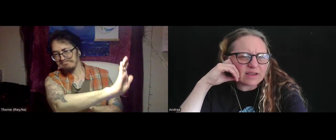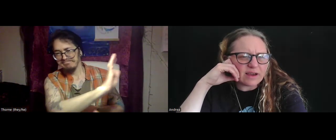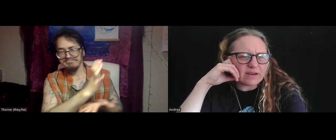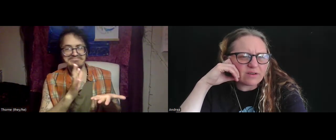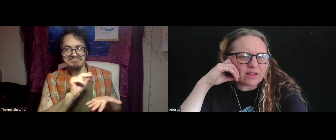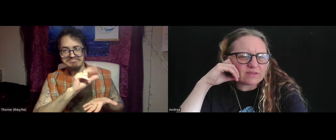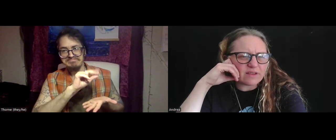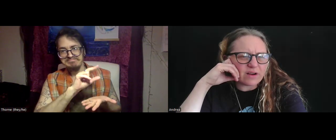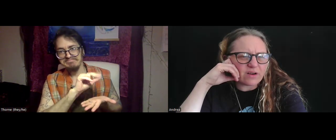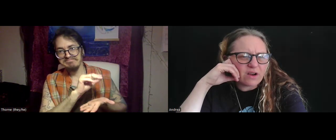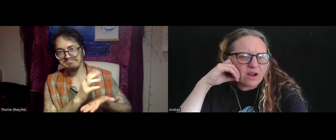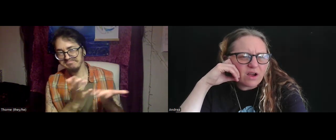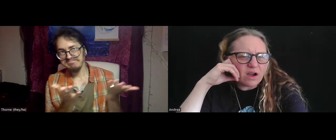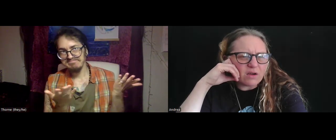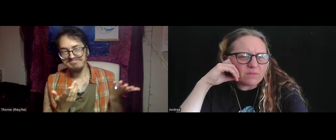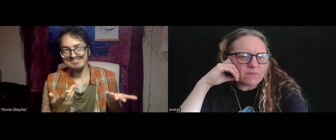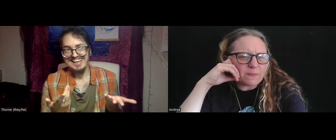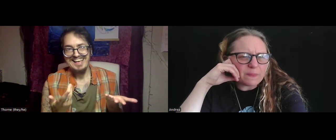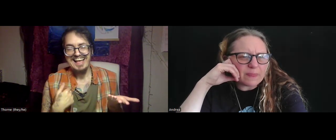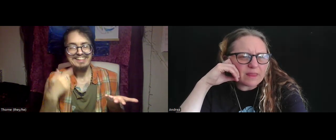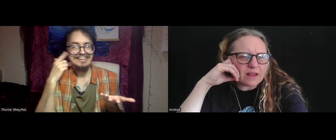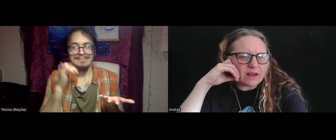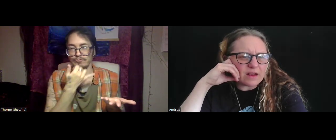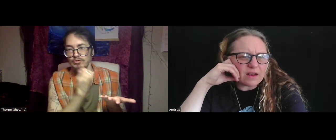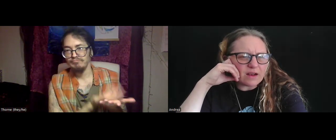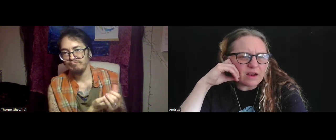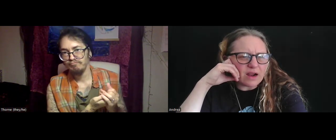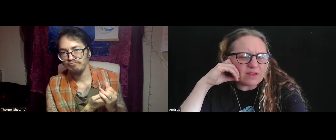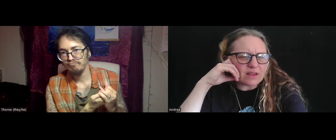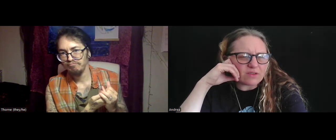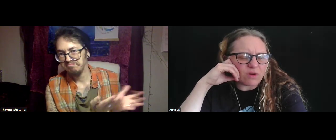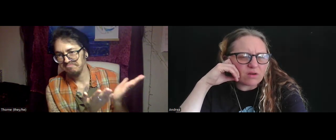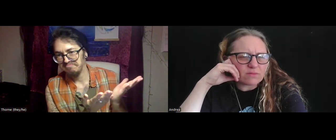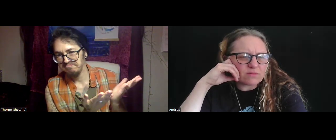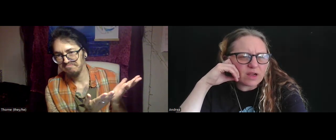I don't know, that's their, um, I think that's wrong. Yeah.